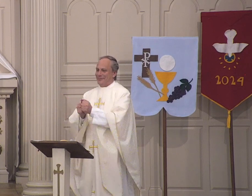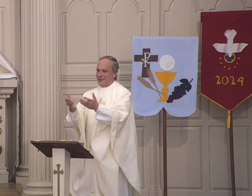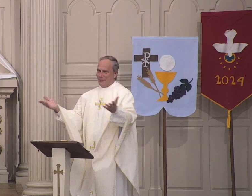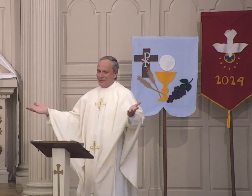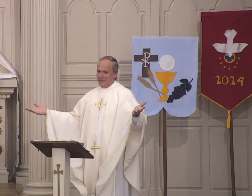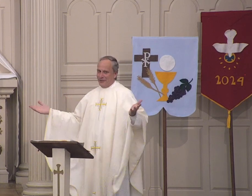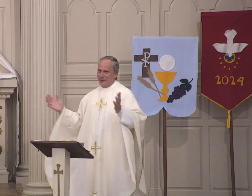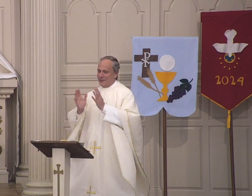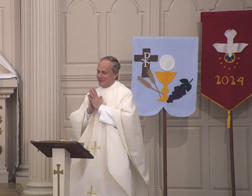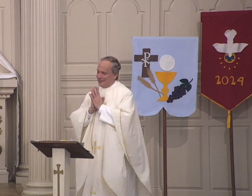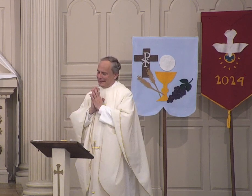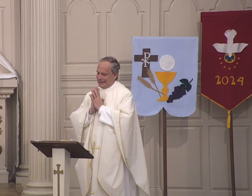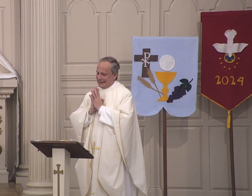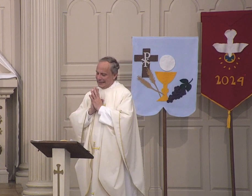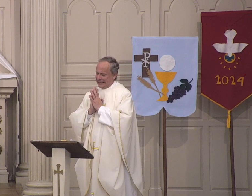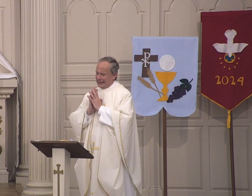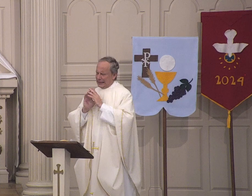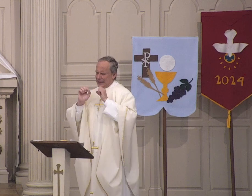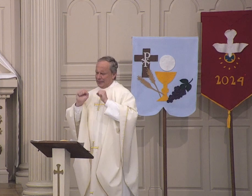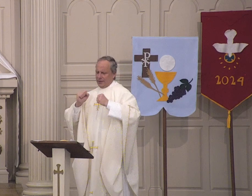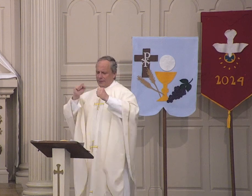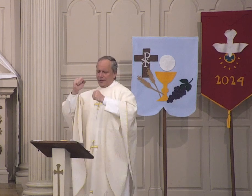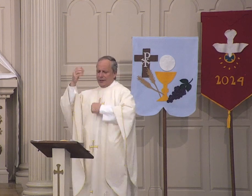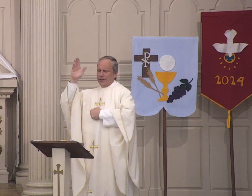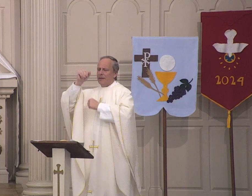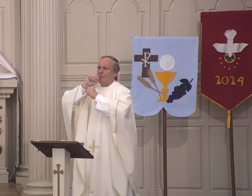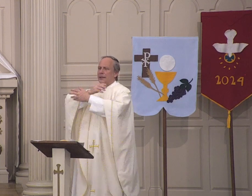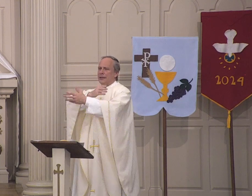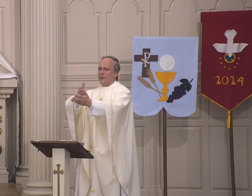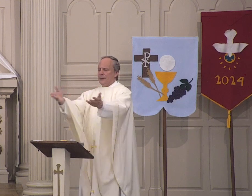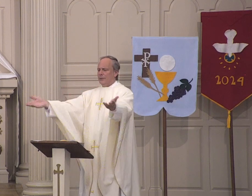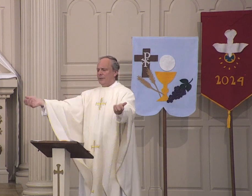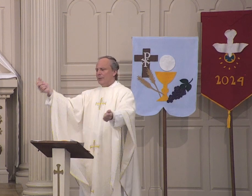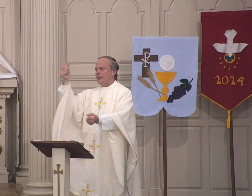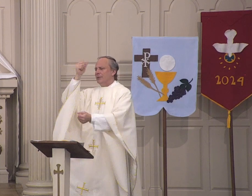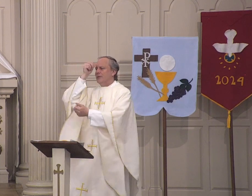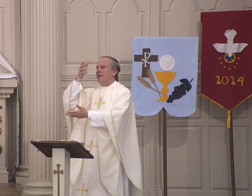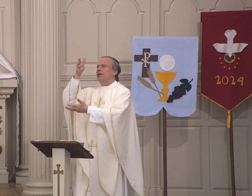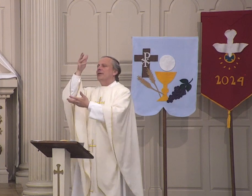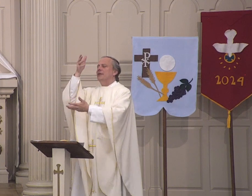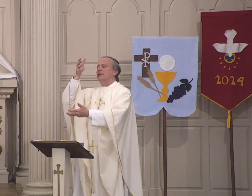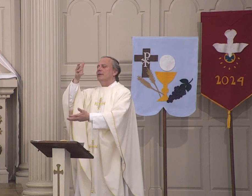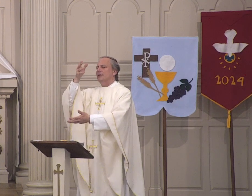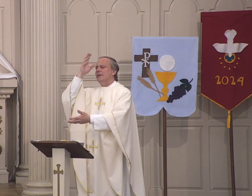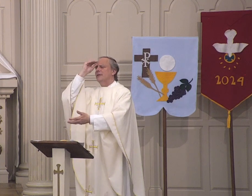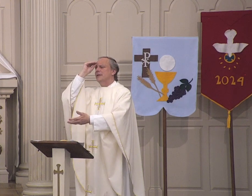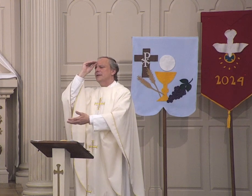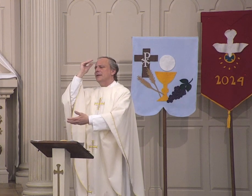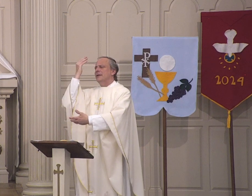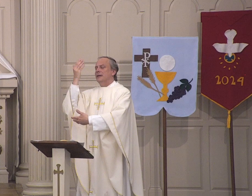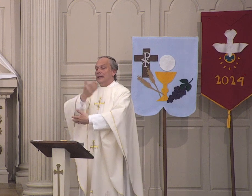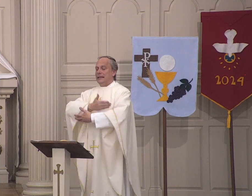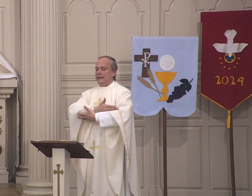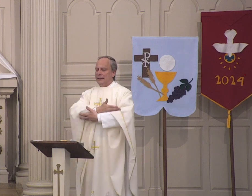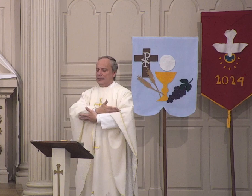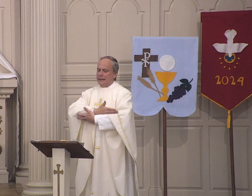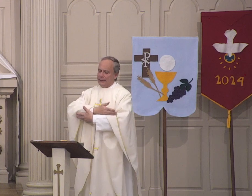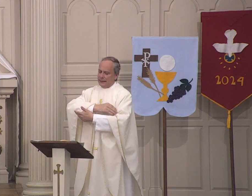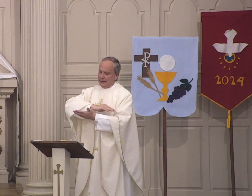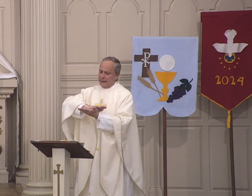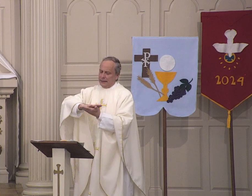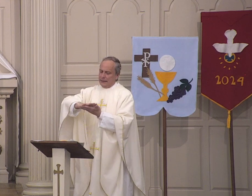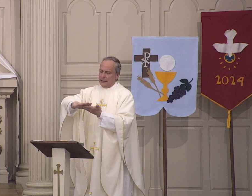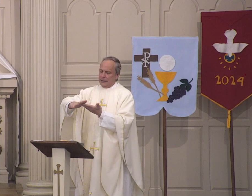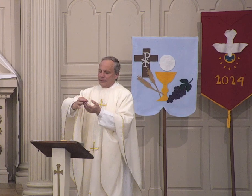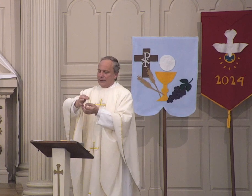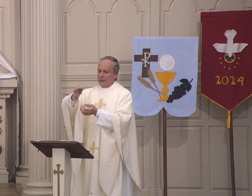The Lord be with you. May Almighty